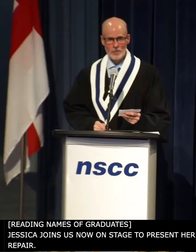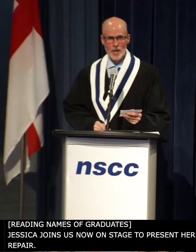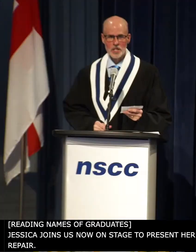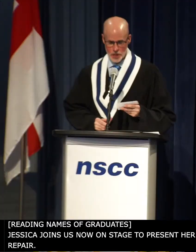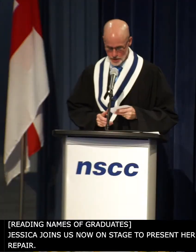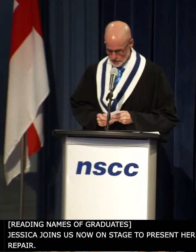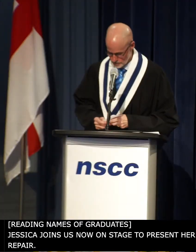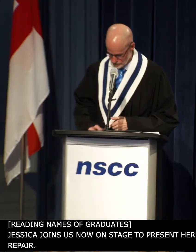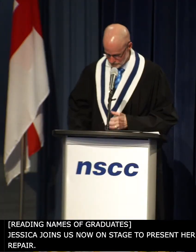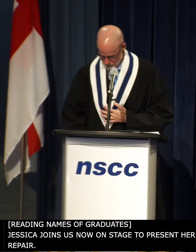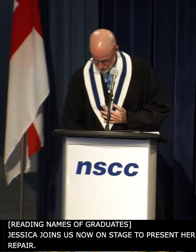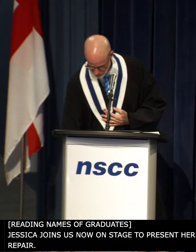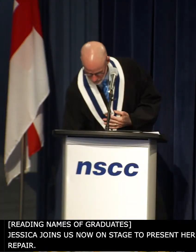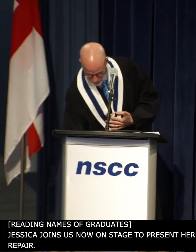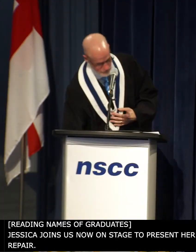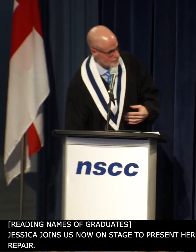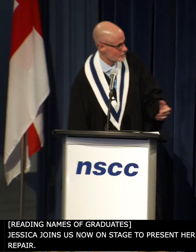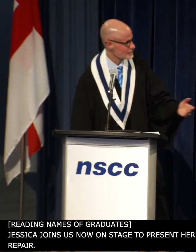Nathan Pesci.